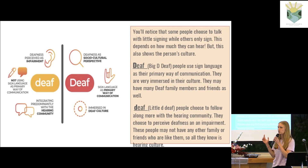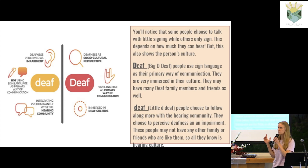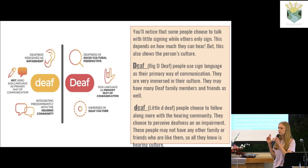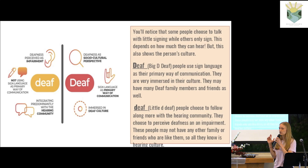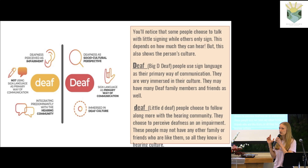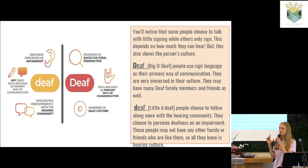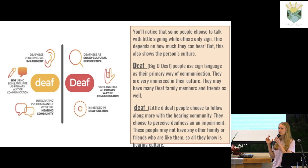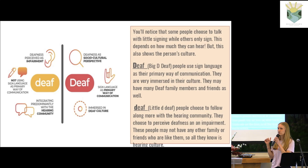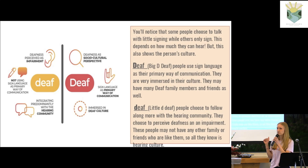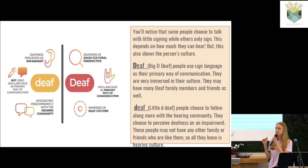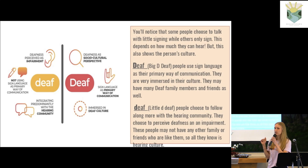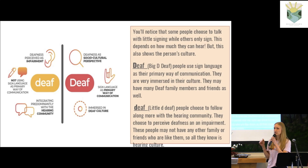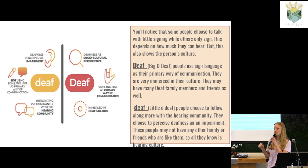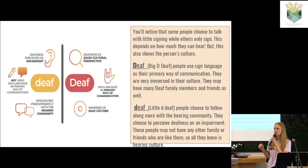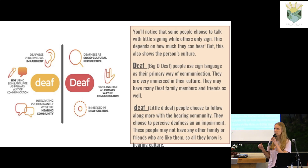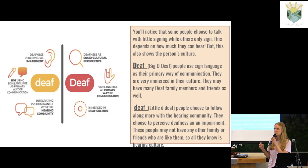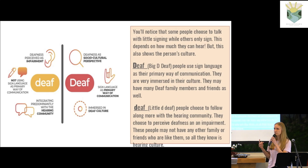about that, so I'm probably getting ahead of myself. But